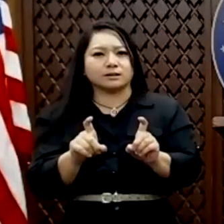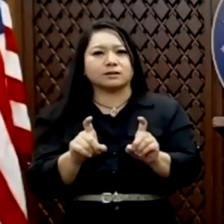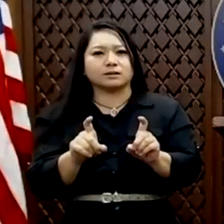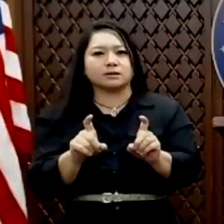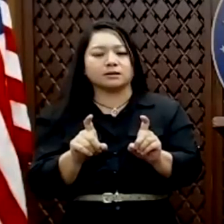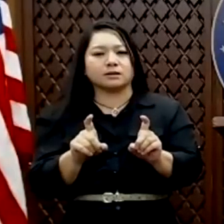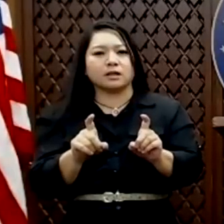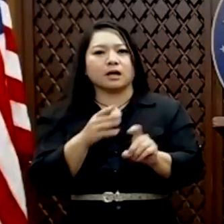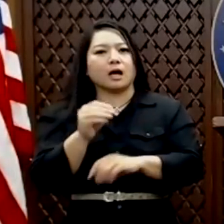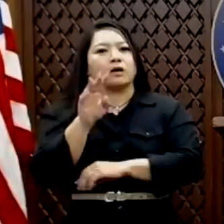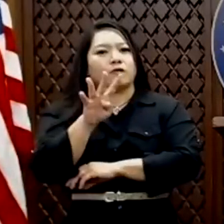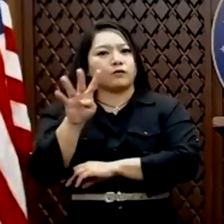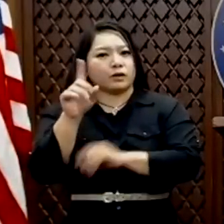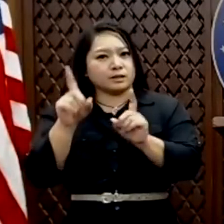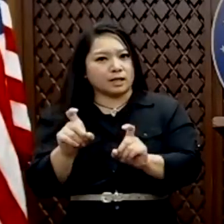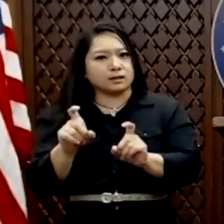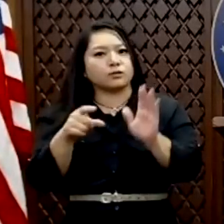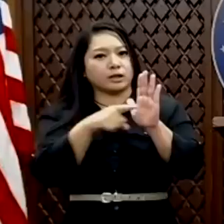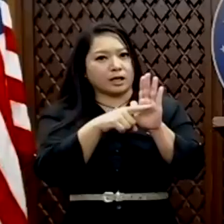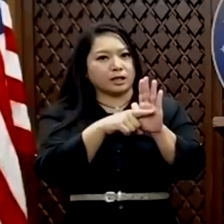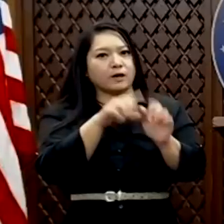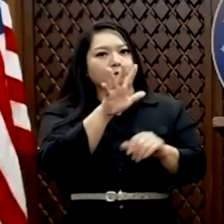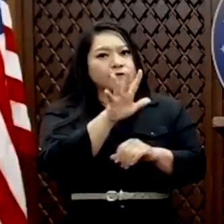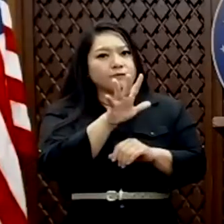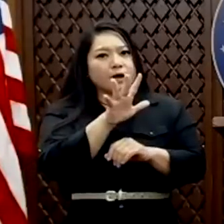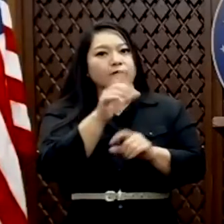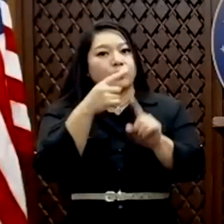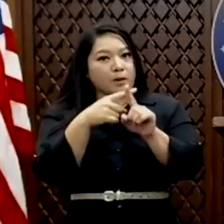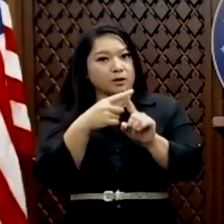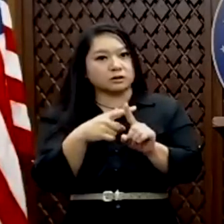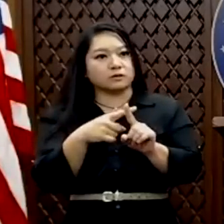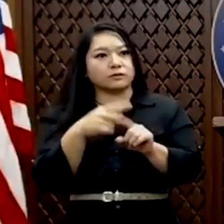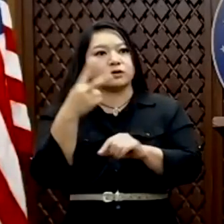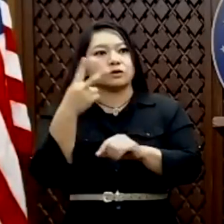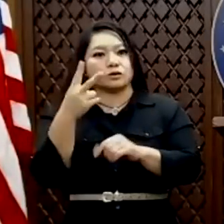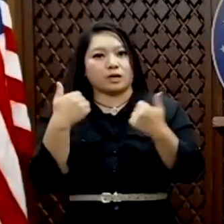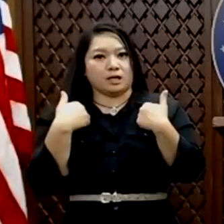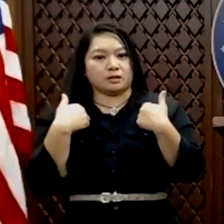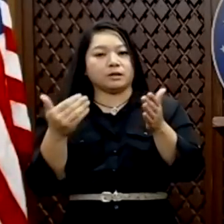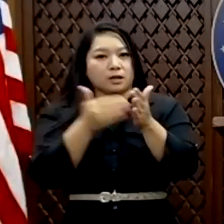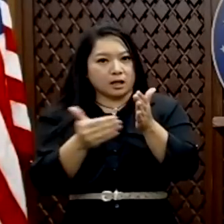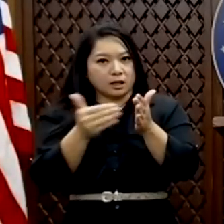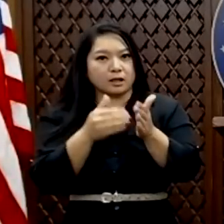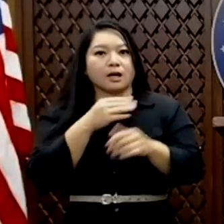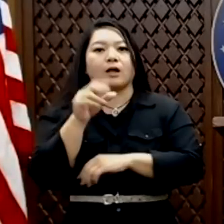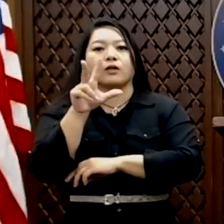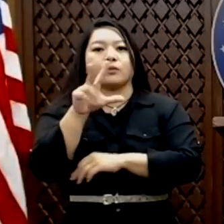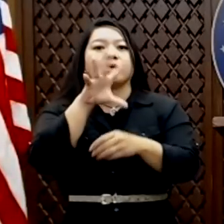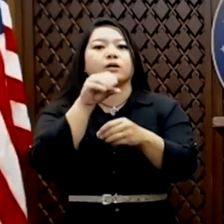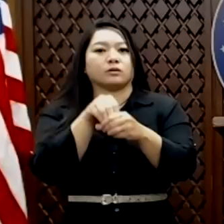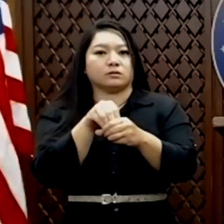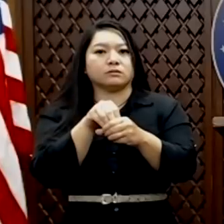the 44 tests, 34 were negative, 5 were positive, 2 had to be redone, and 3 also